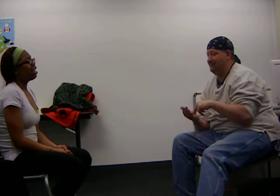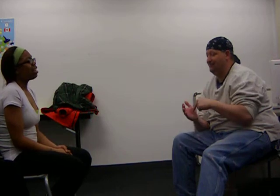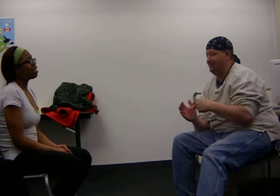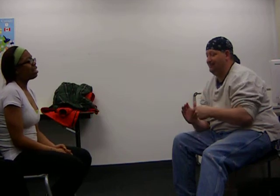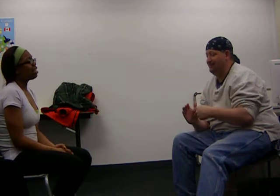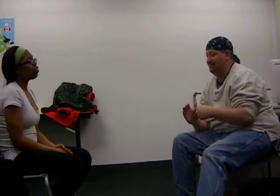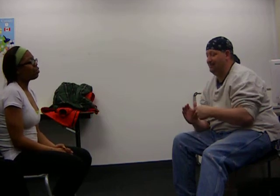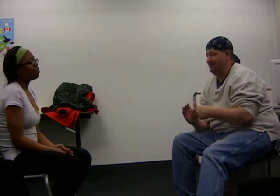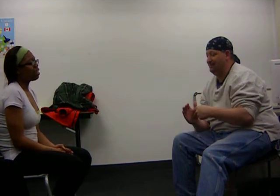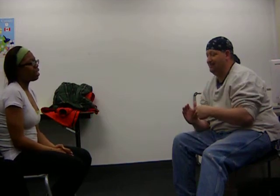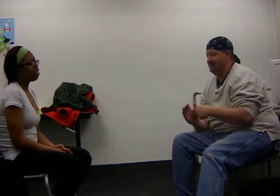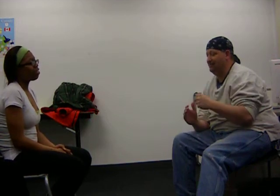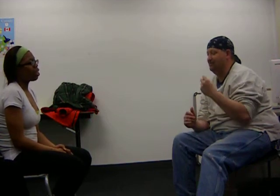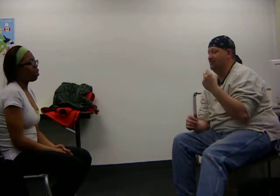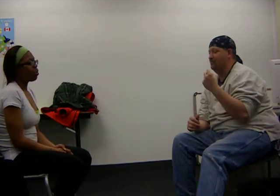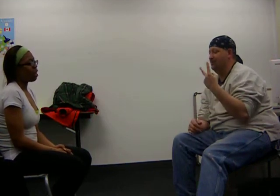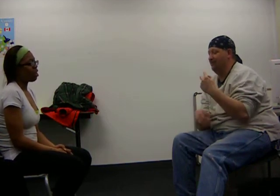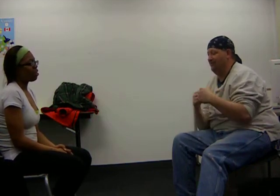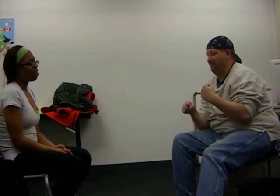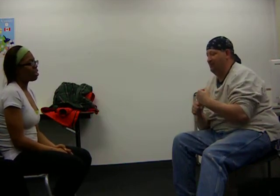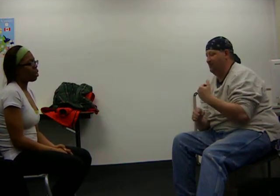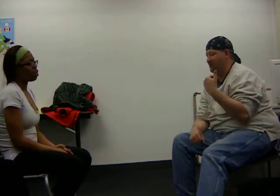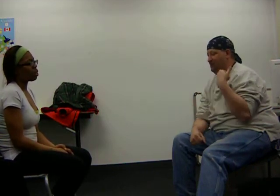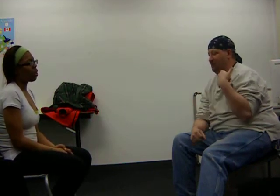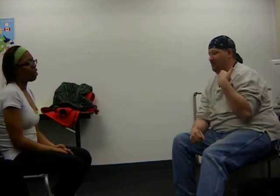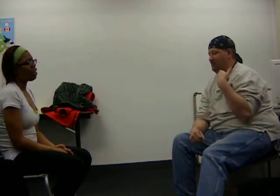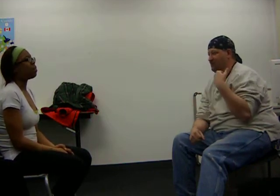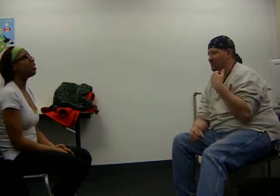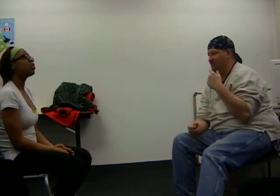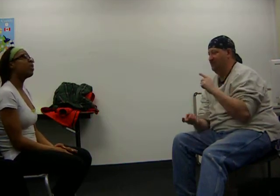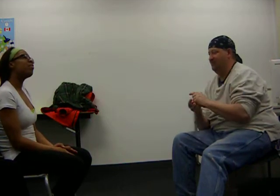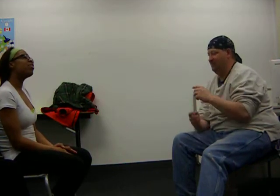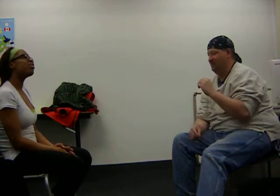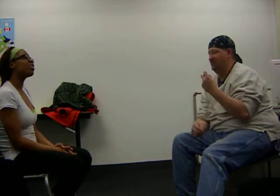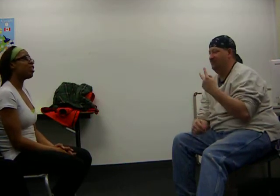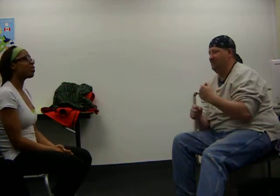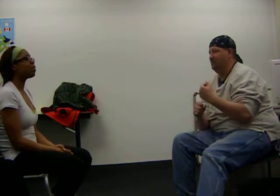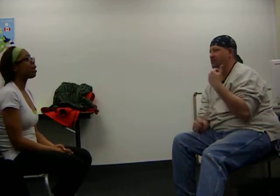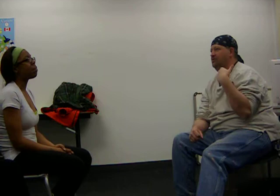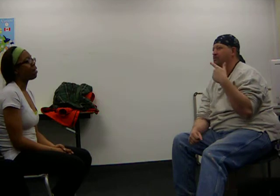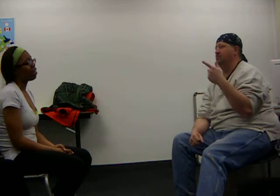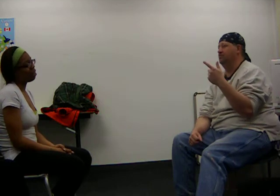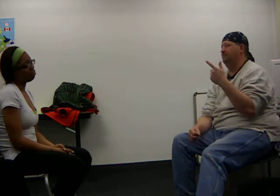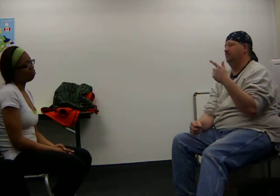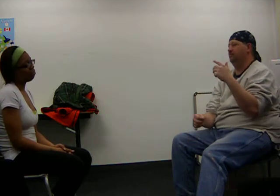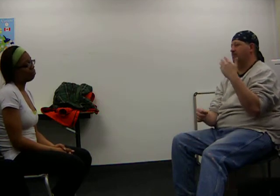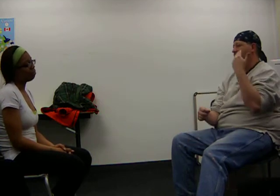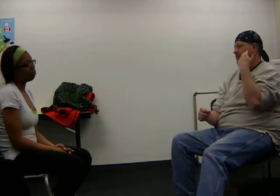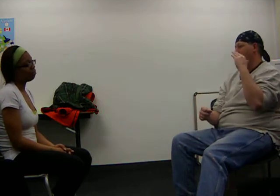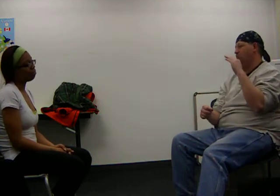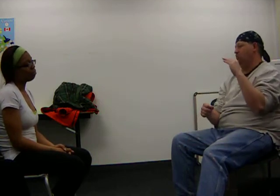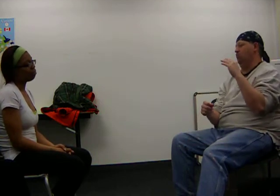His son is 15 years old now, so that means 12 years ago is when I met him.